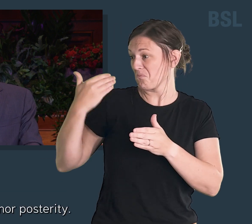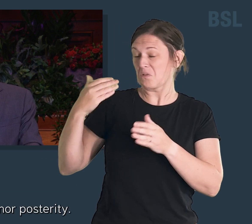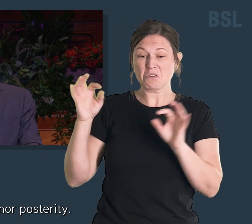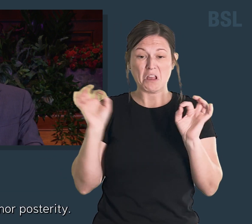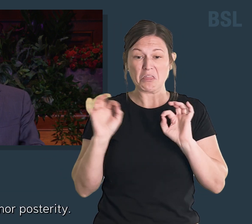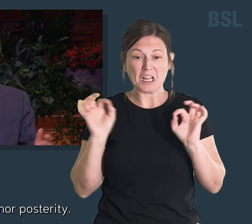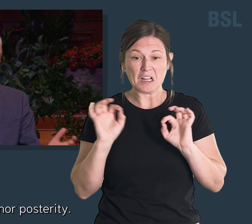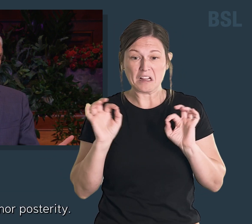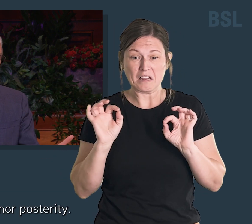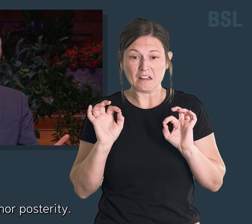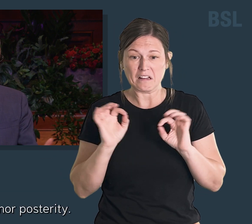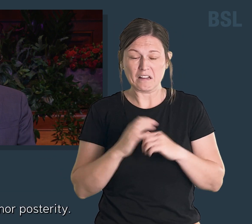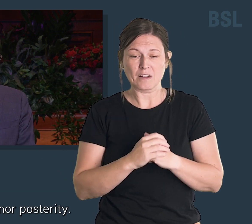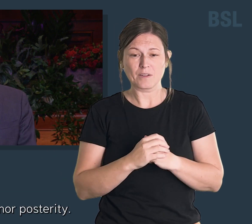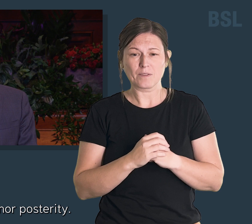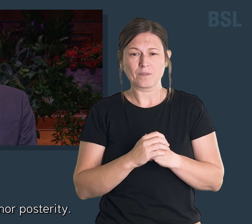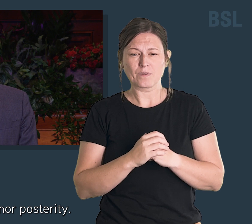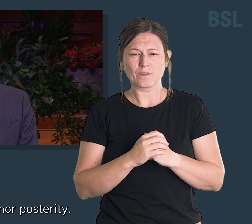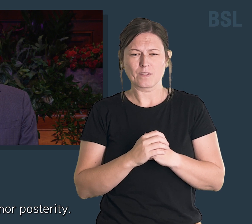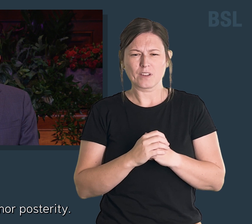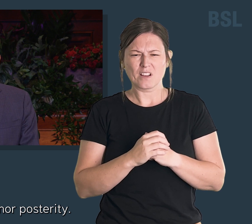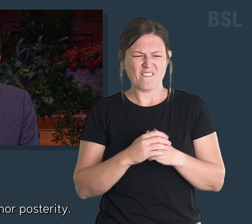neither ancestry nor posterity.